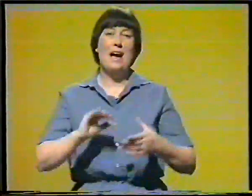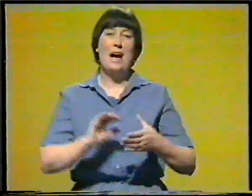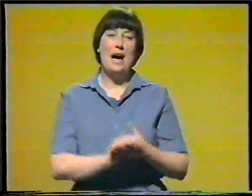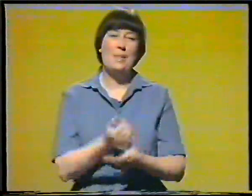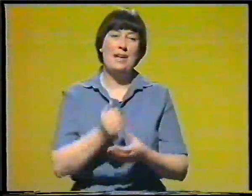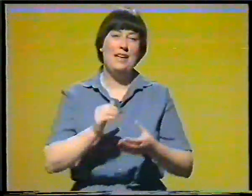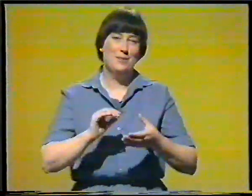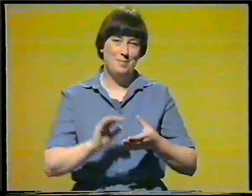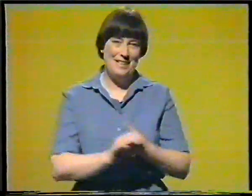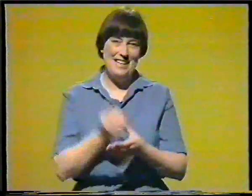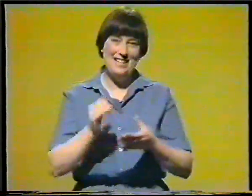Happy, pleased.